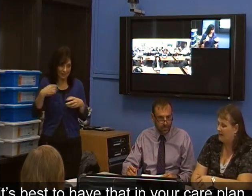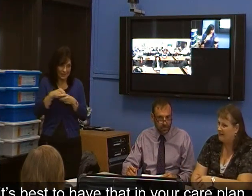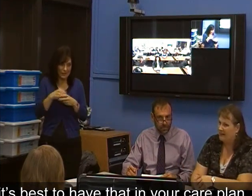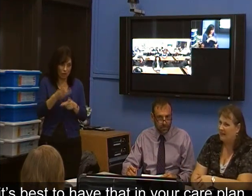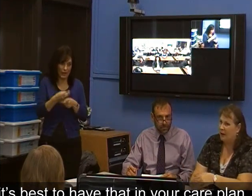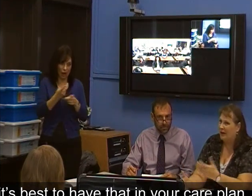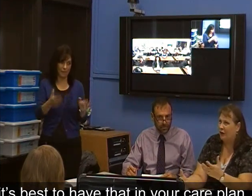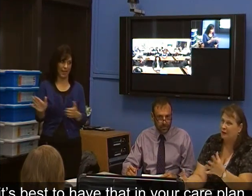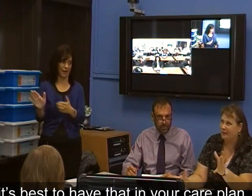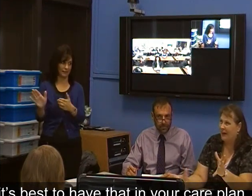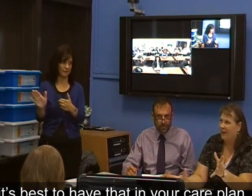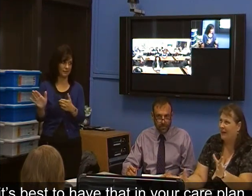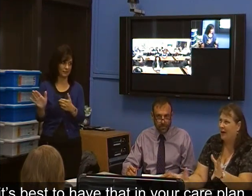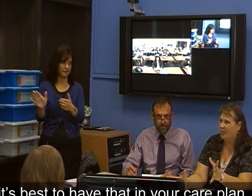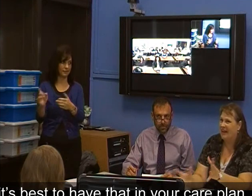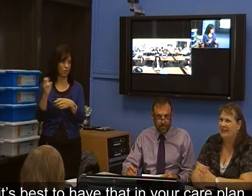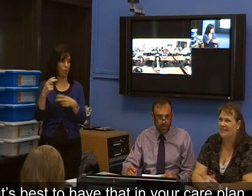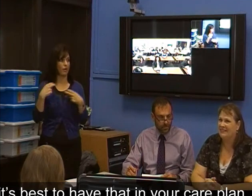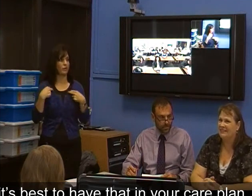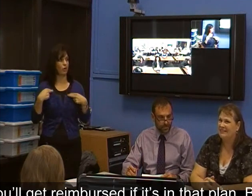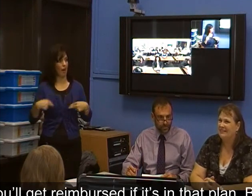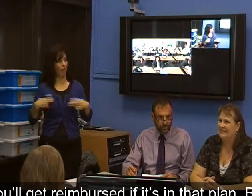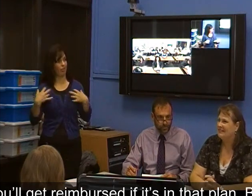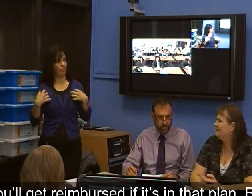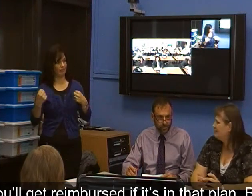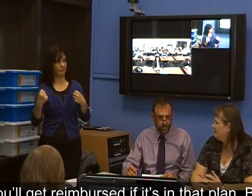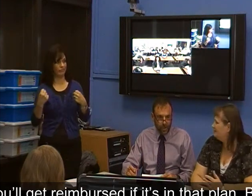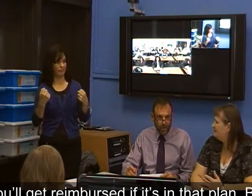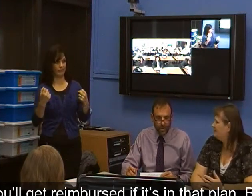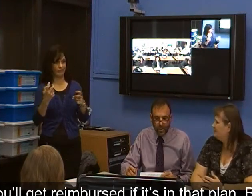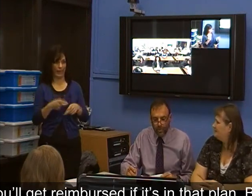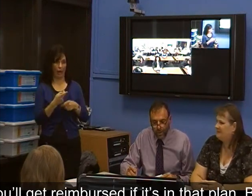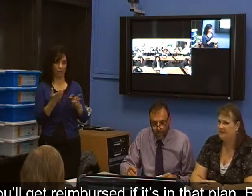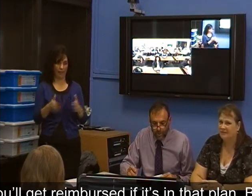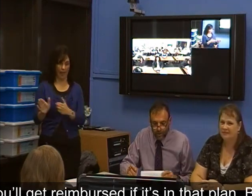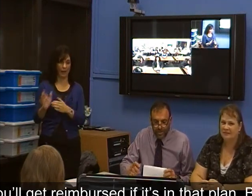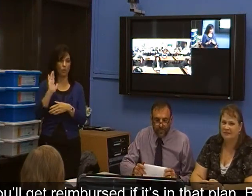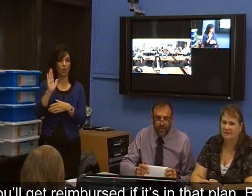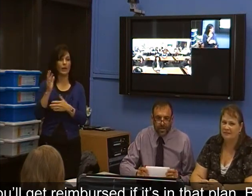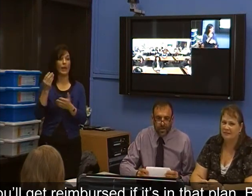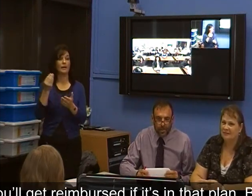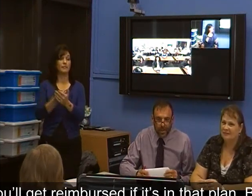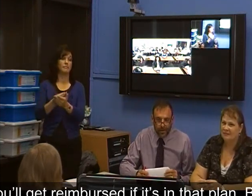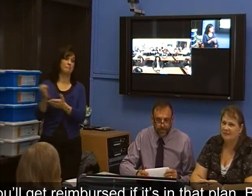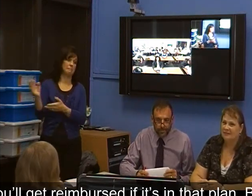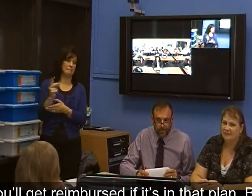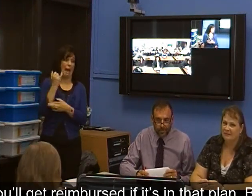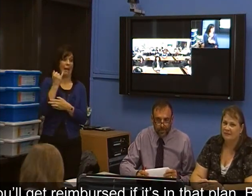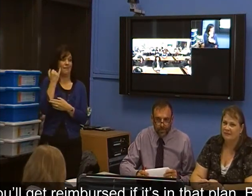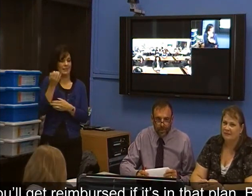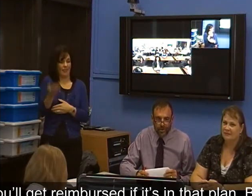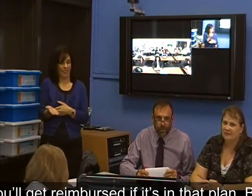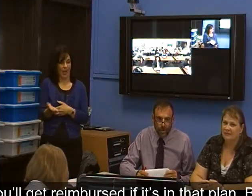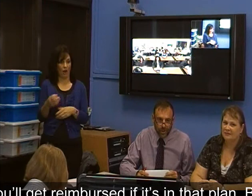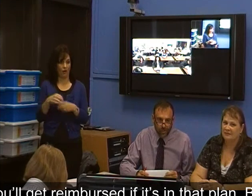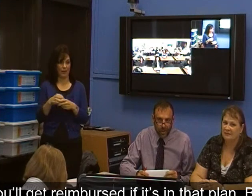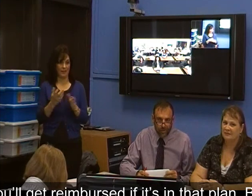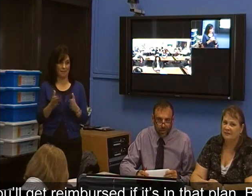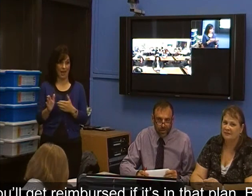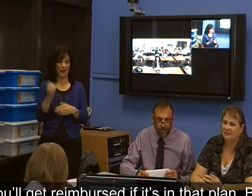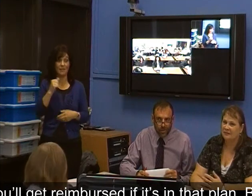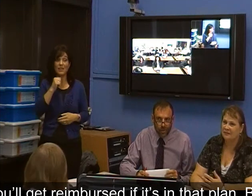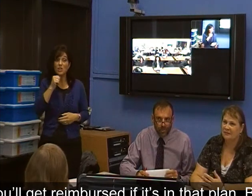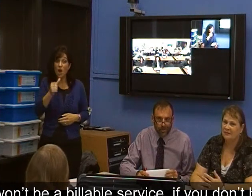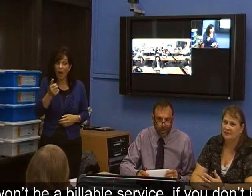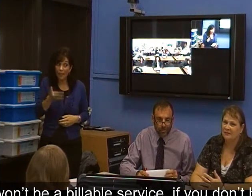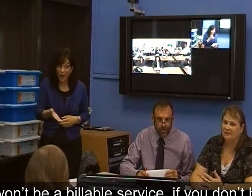plan or in your health care plan. You'll get reimbursed if it's in the plan. But you won't get